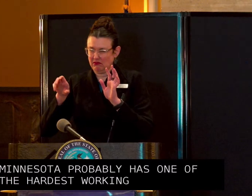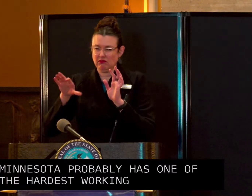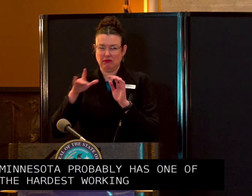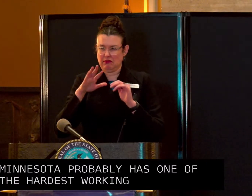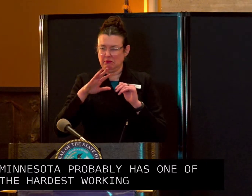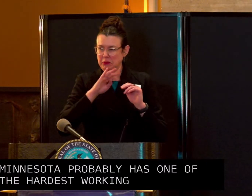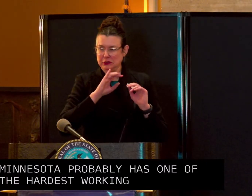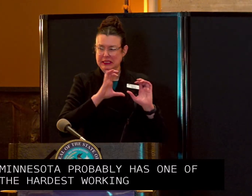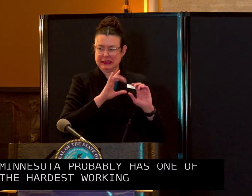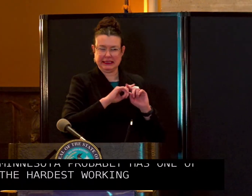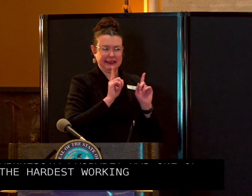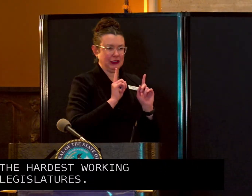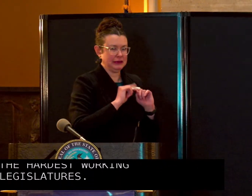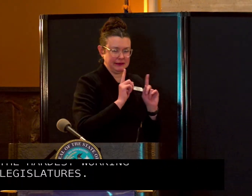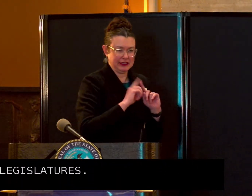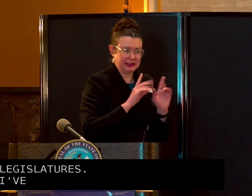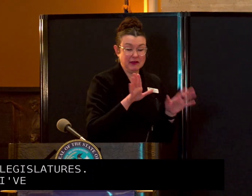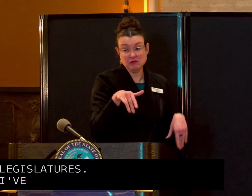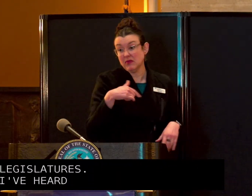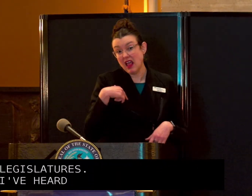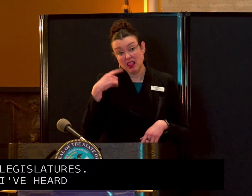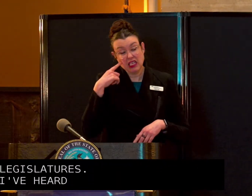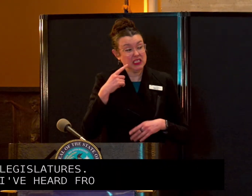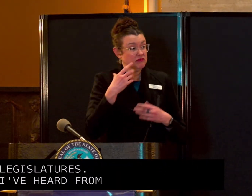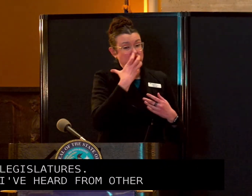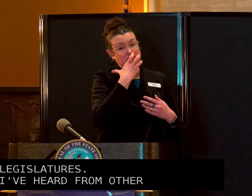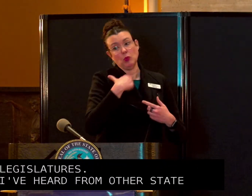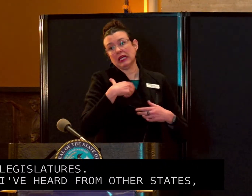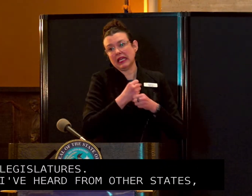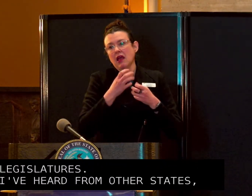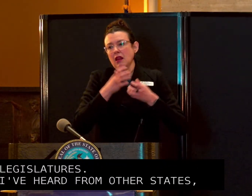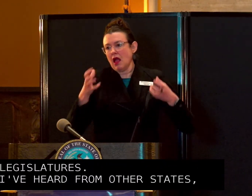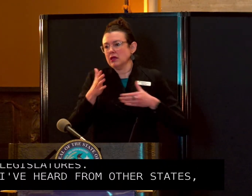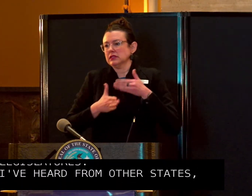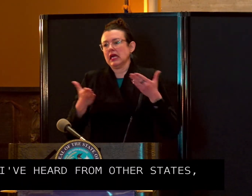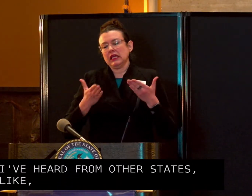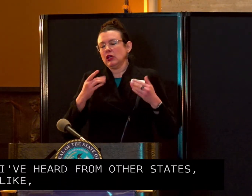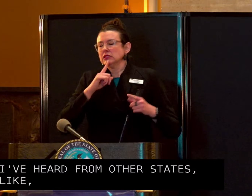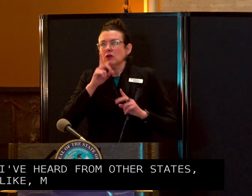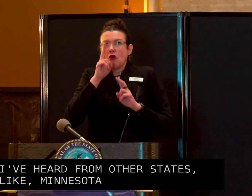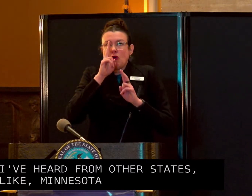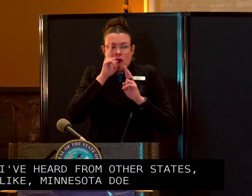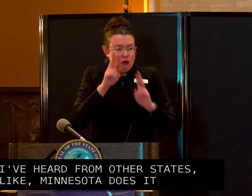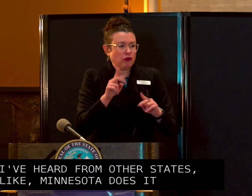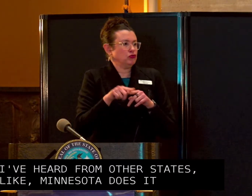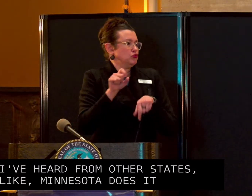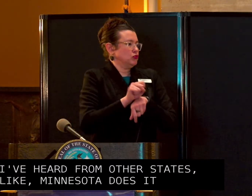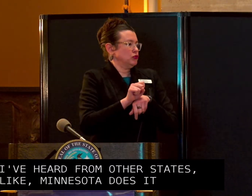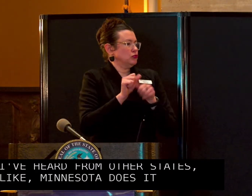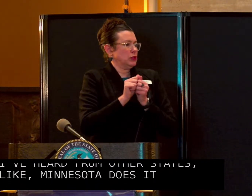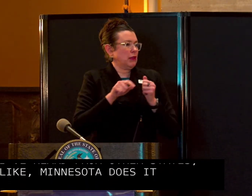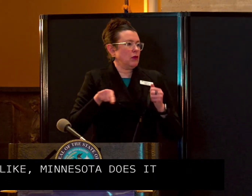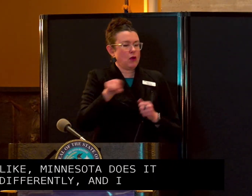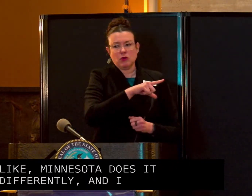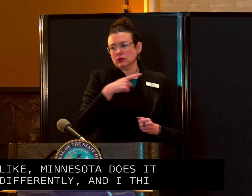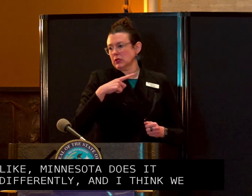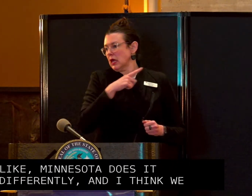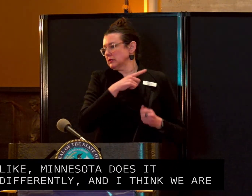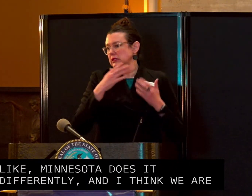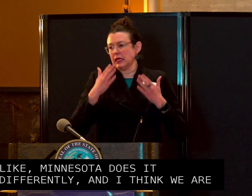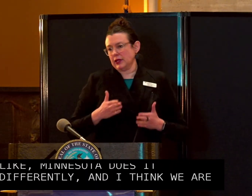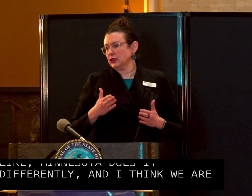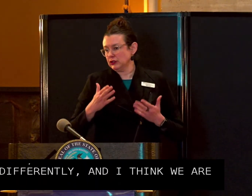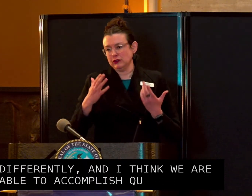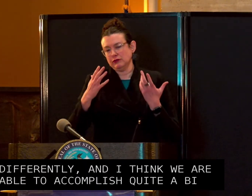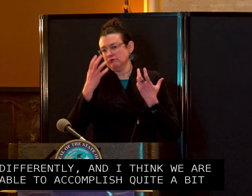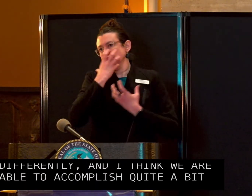I've heard from other states, like Minnesota does it differently. And I think we are able to accomplish quite a bit here, and